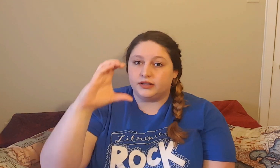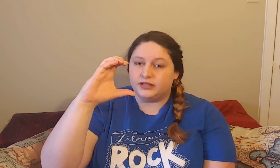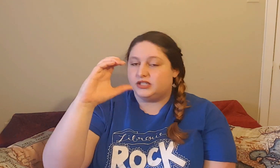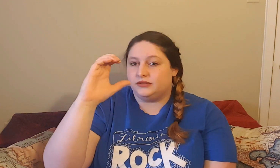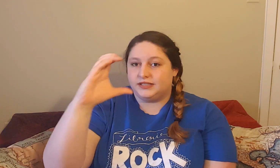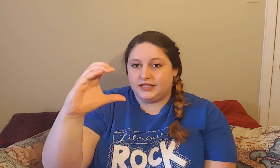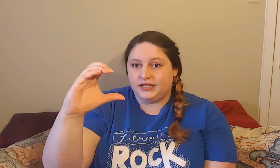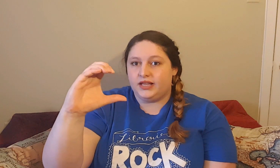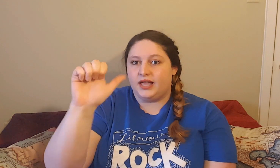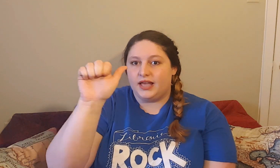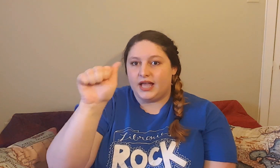let's do